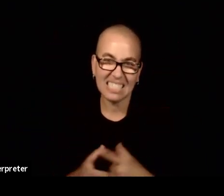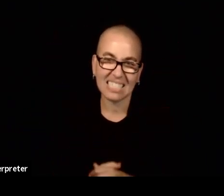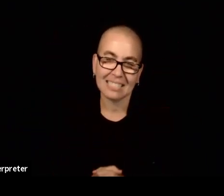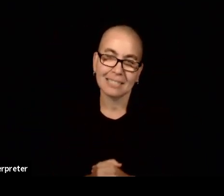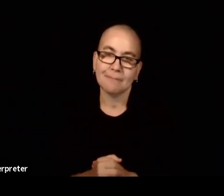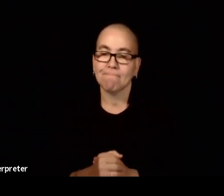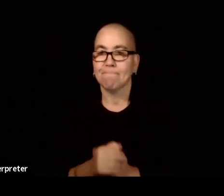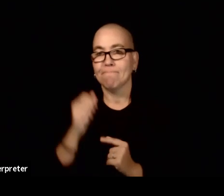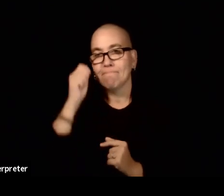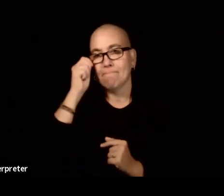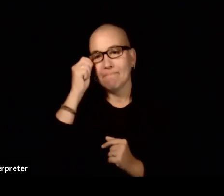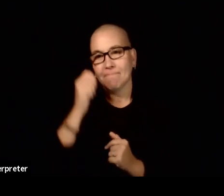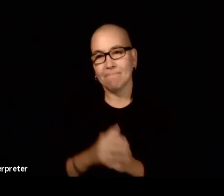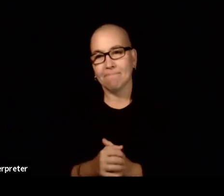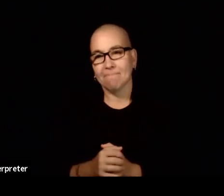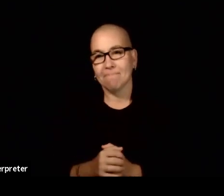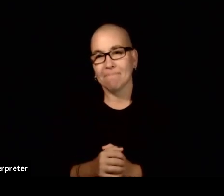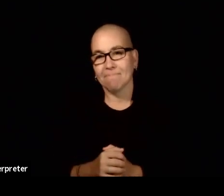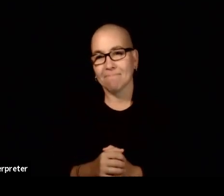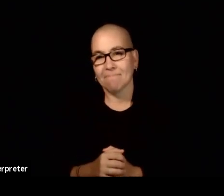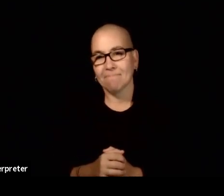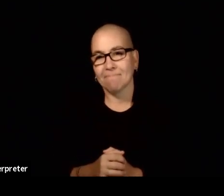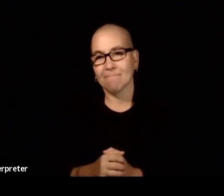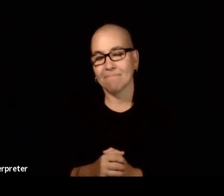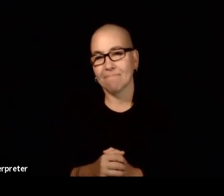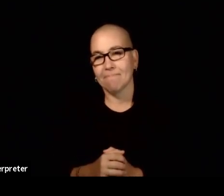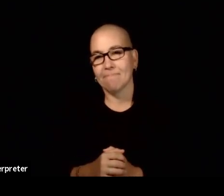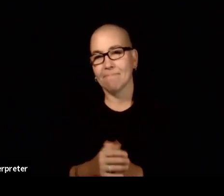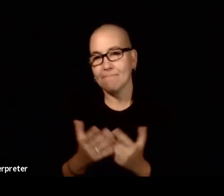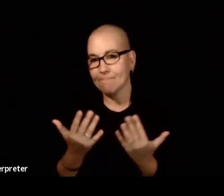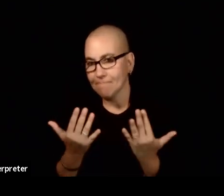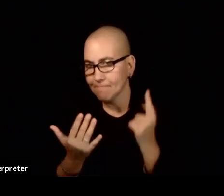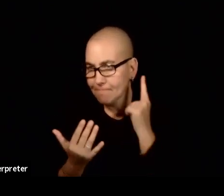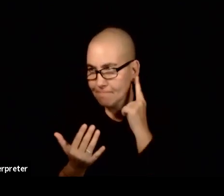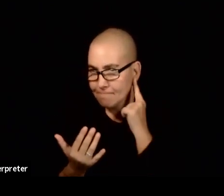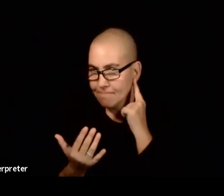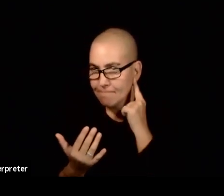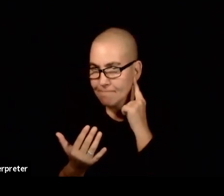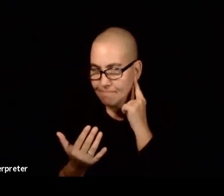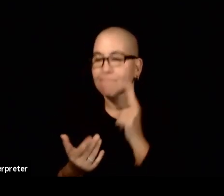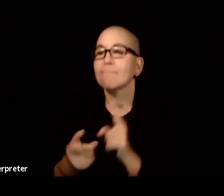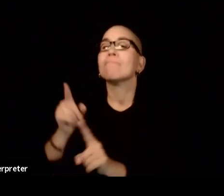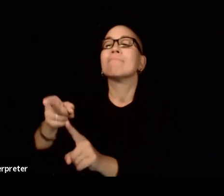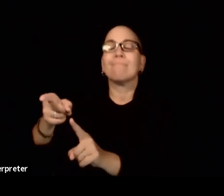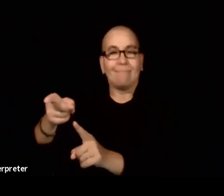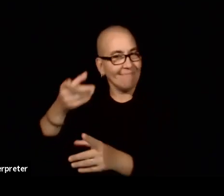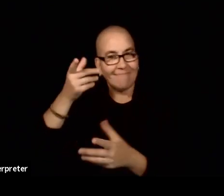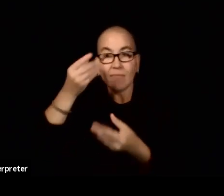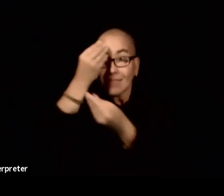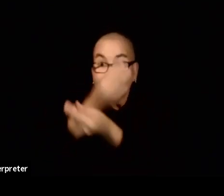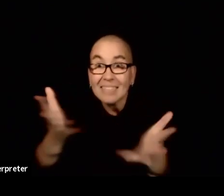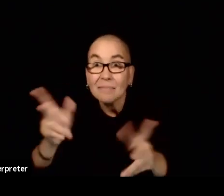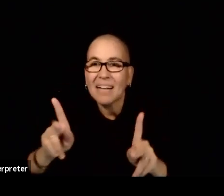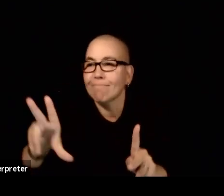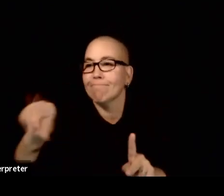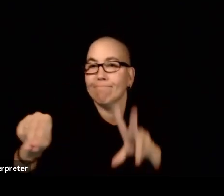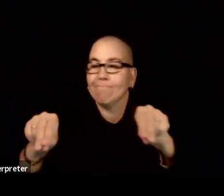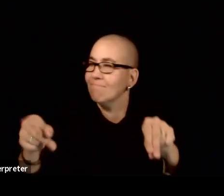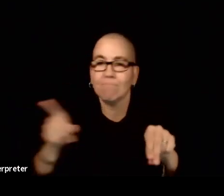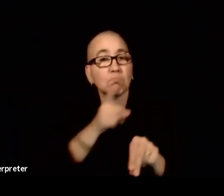stop people from participating in a public assembly if they wanted to